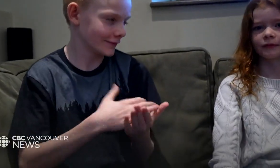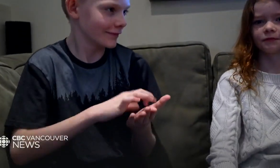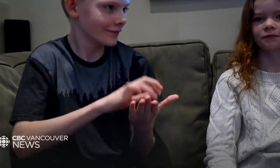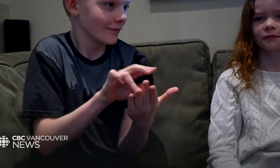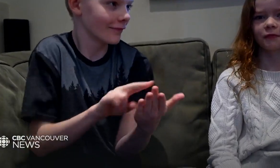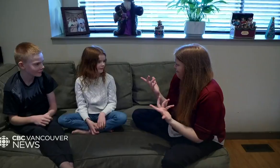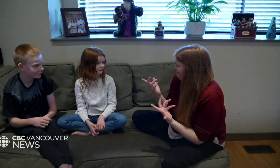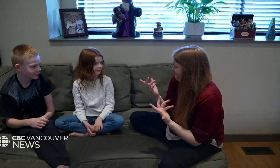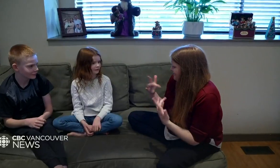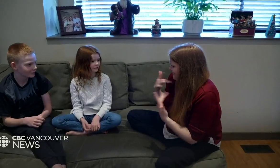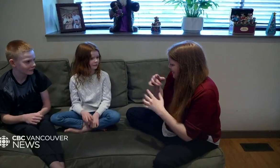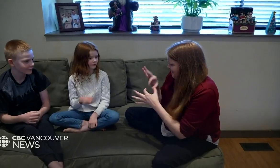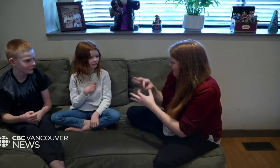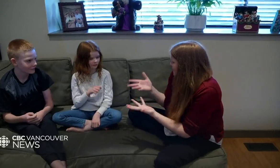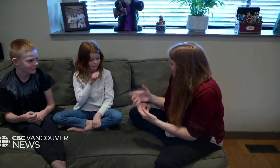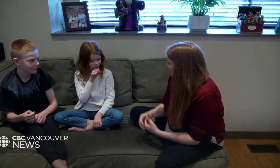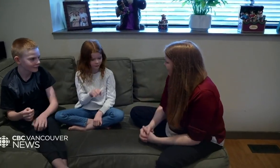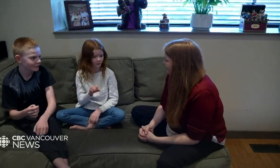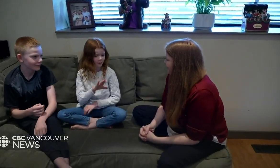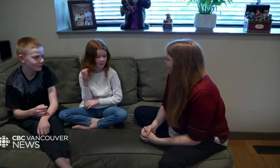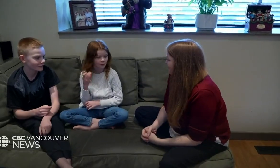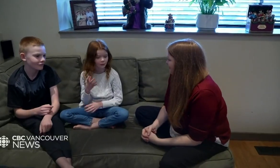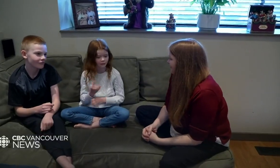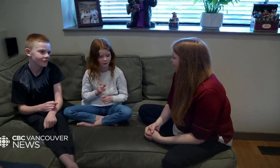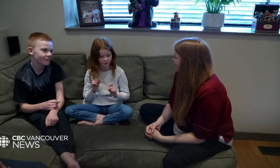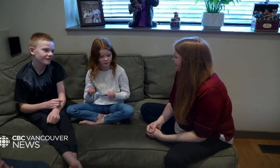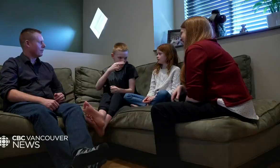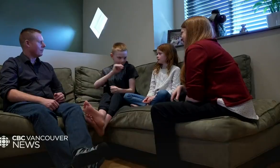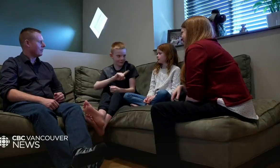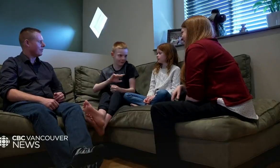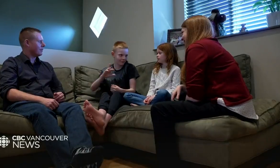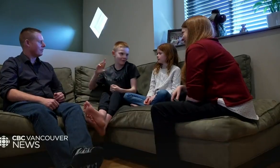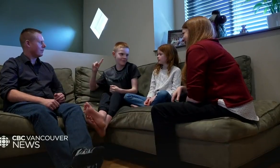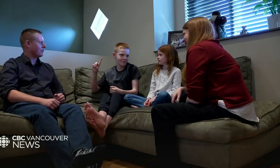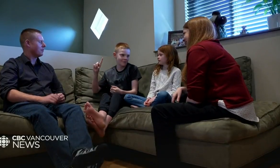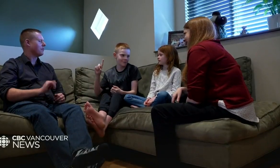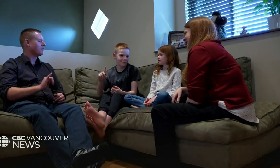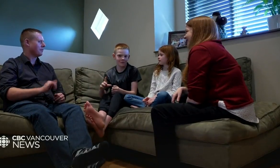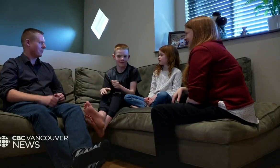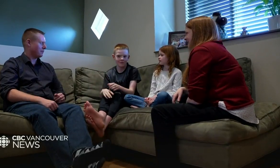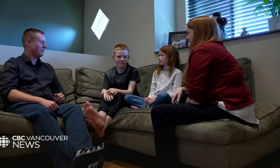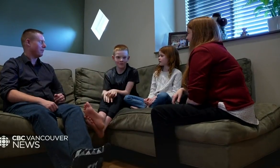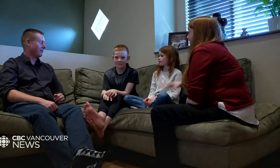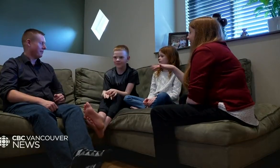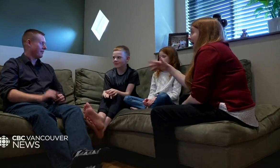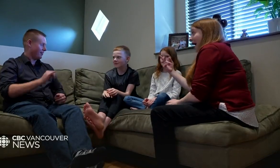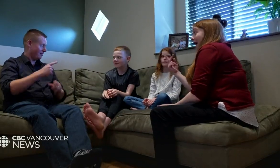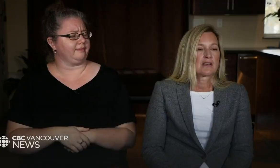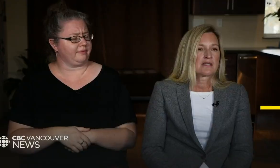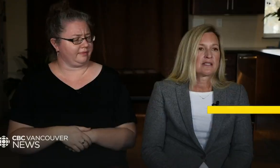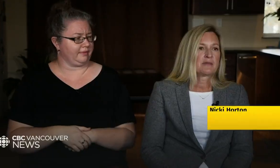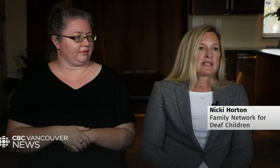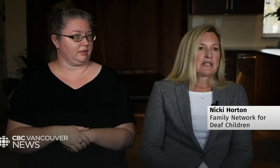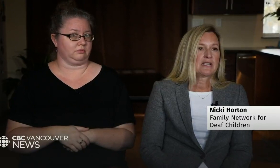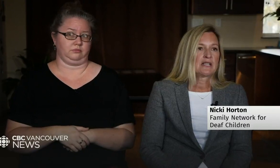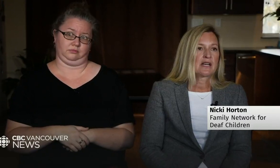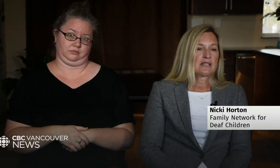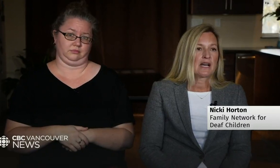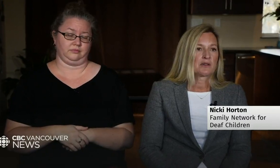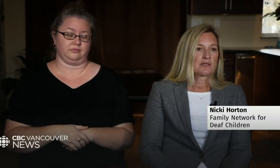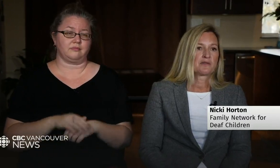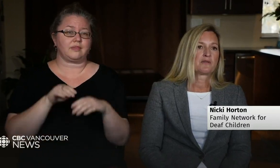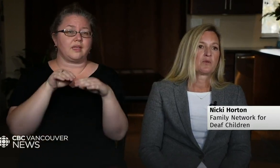province for the thousands of deaf and hard of hearing people and the Brown family fears it's about to get a lot worse accessibility